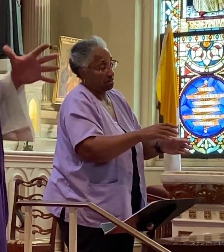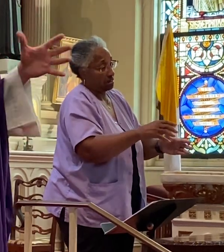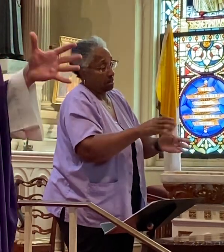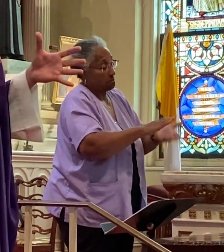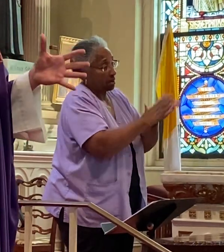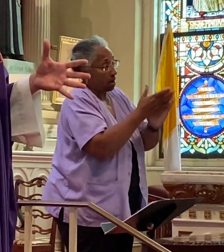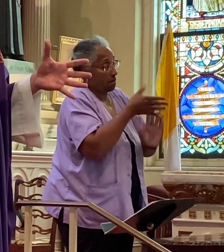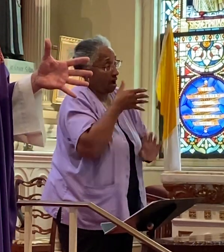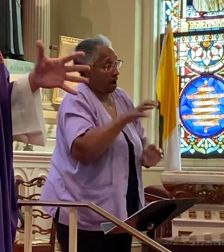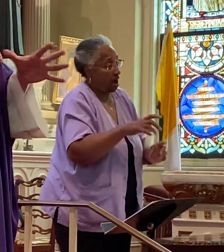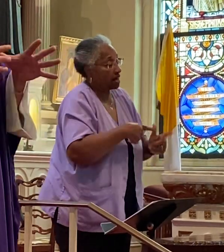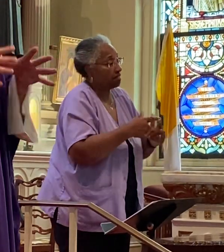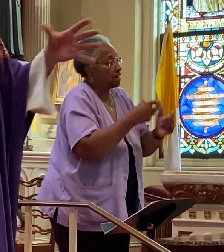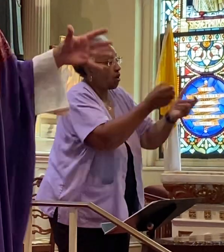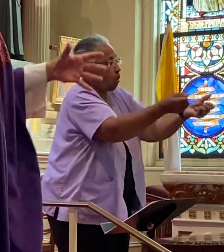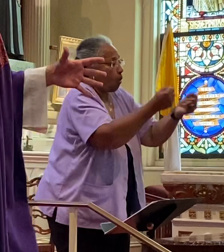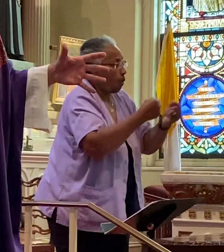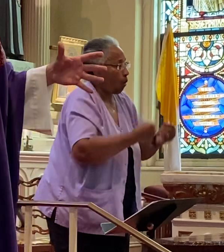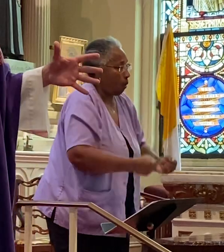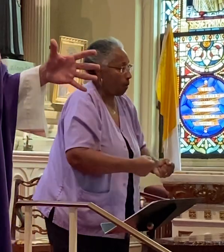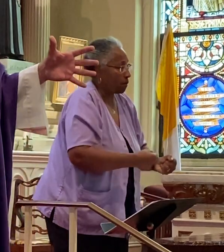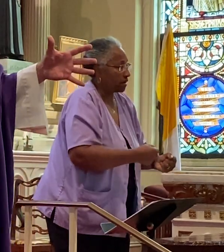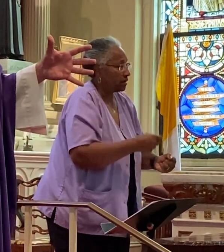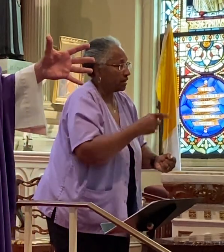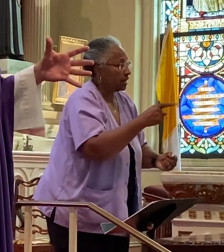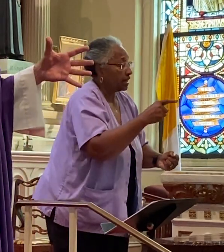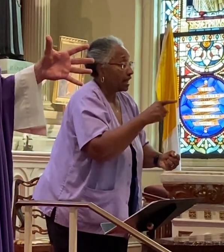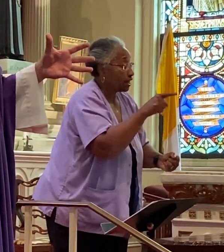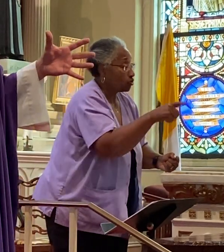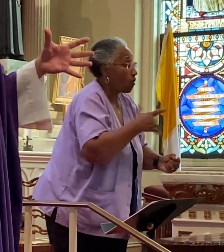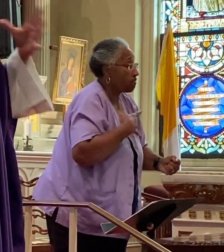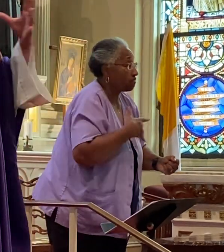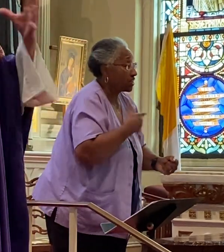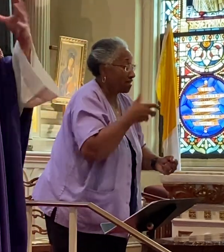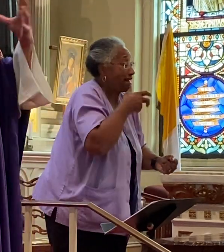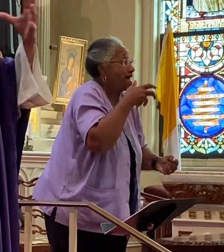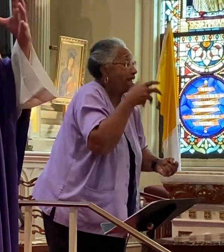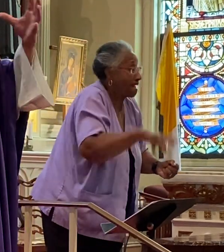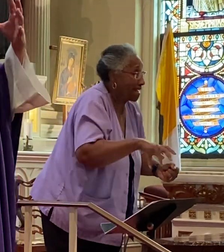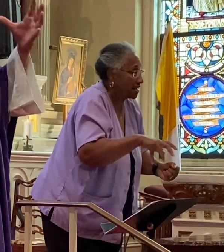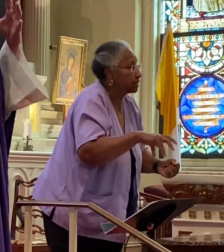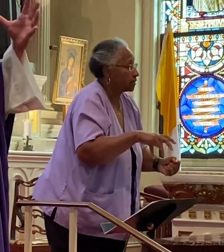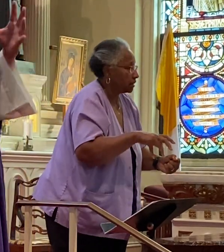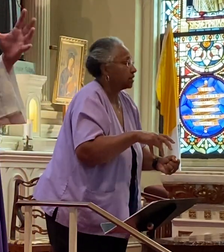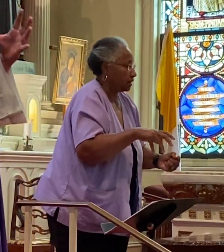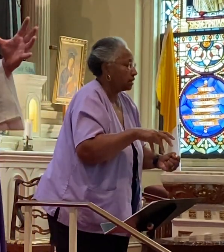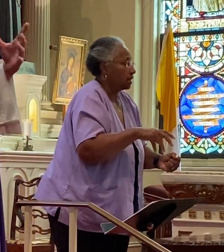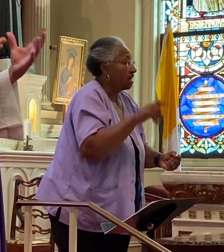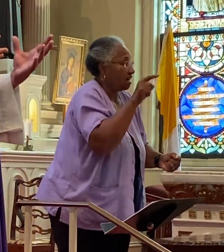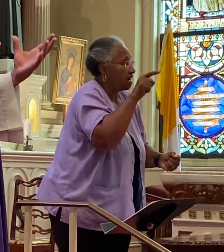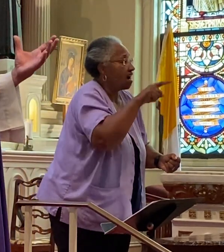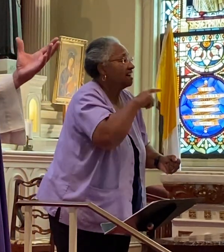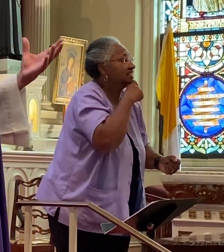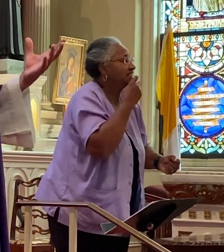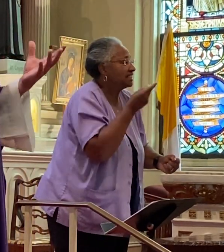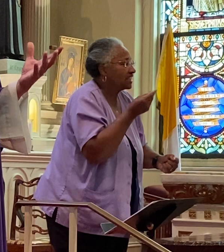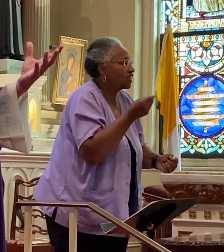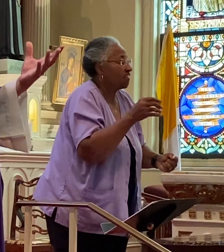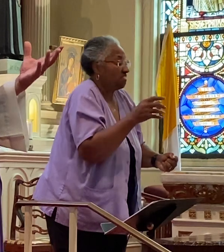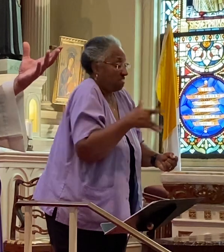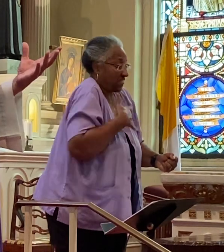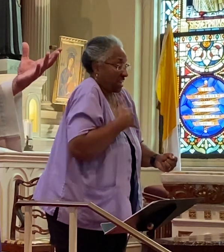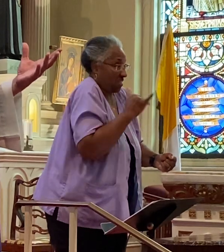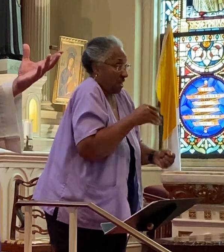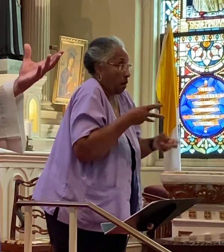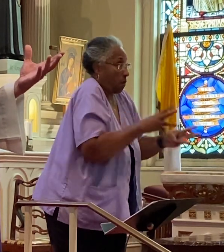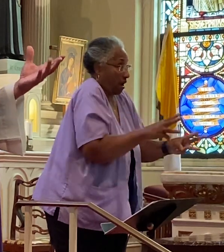oven. That's how it feels there all day long. So you're just getting that kind of air, and you have to learn how to deal